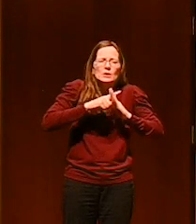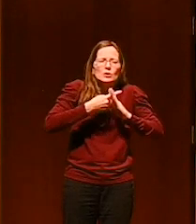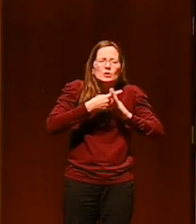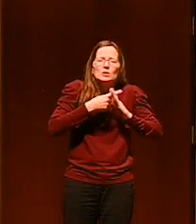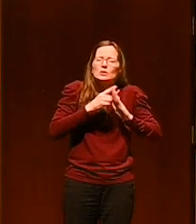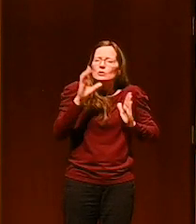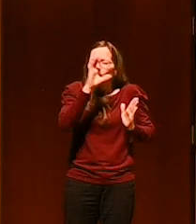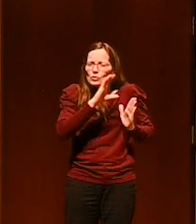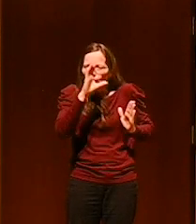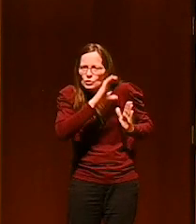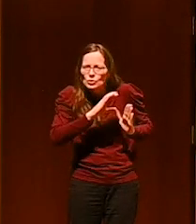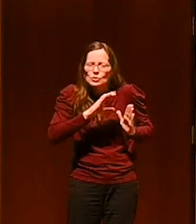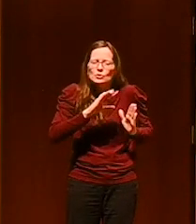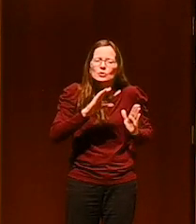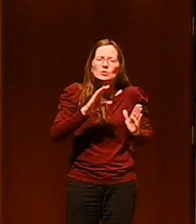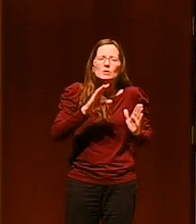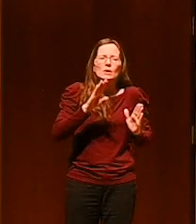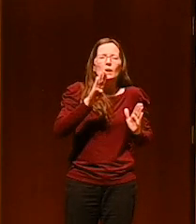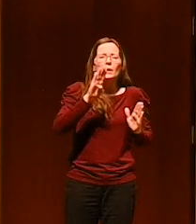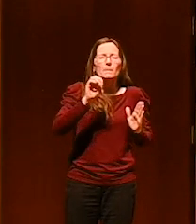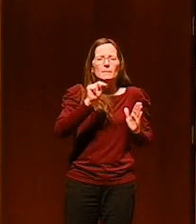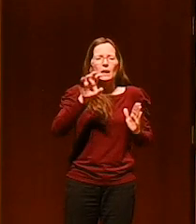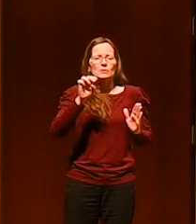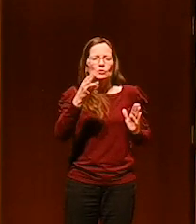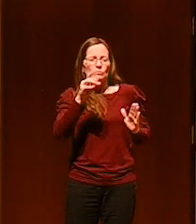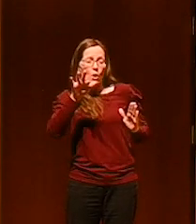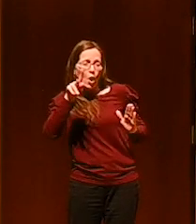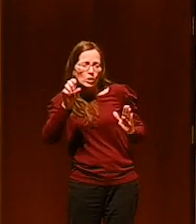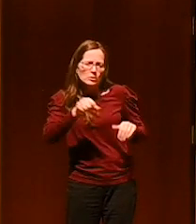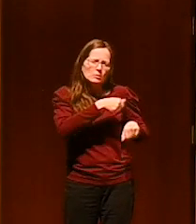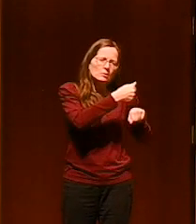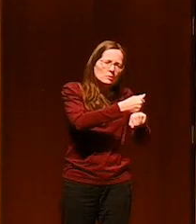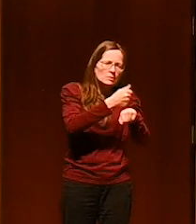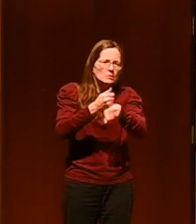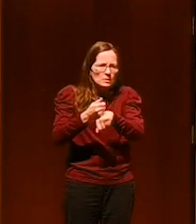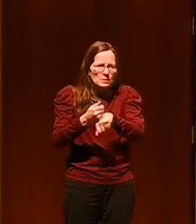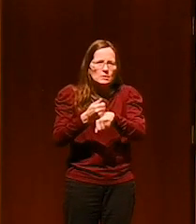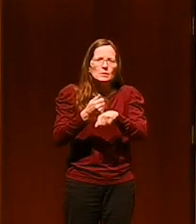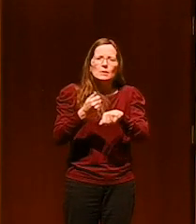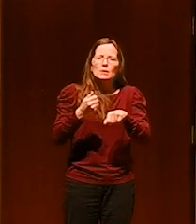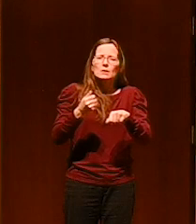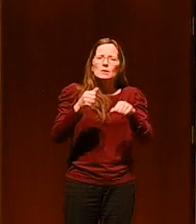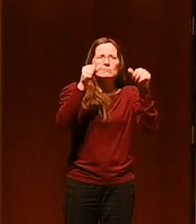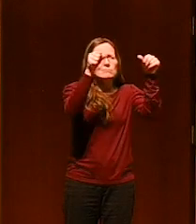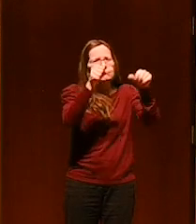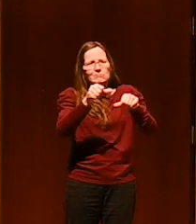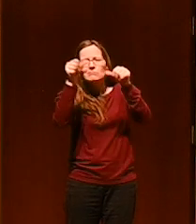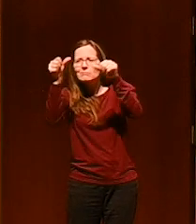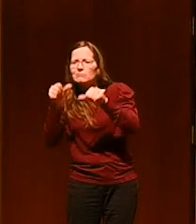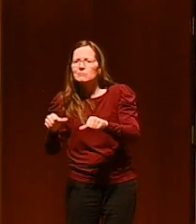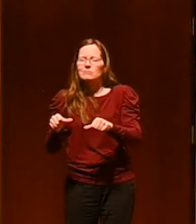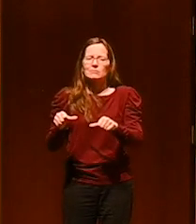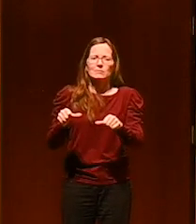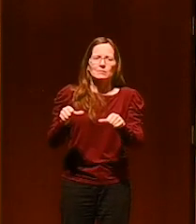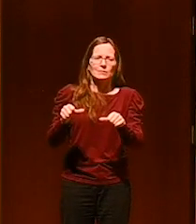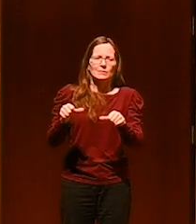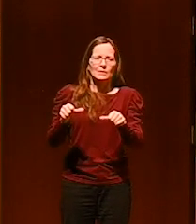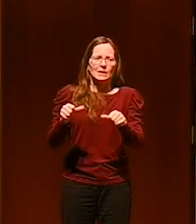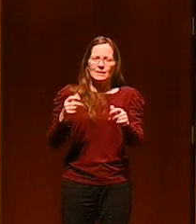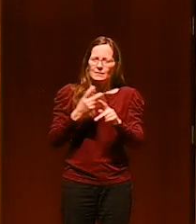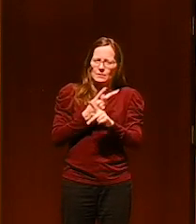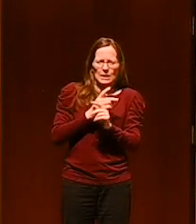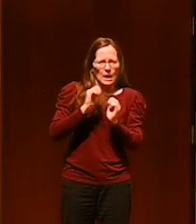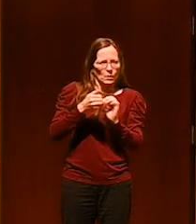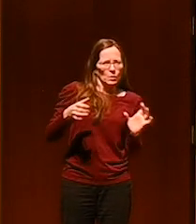mapping, benchmarking, setting everything up, like getting banners in the room and collateral out and figuring out how this is going to connect to the website and